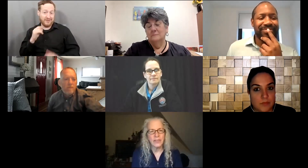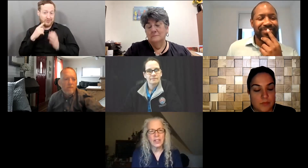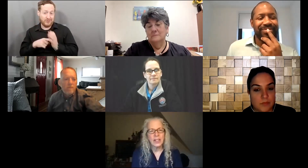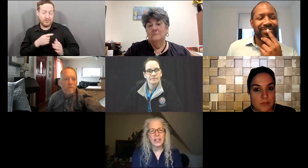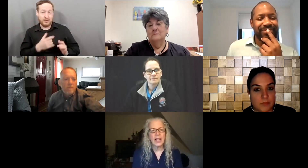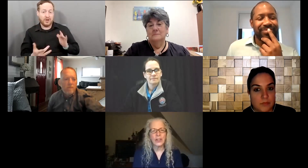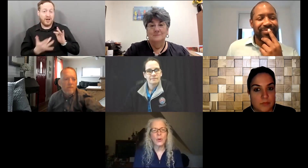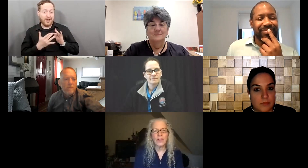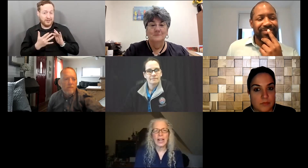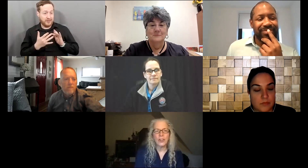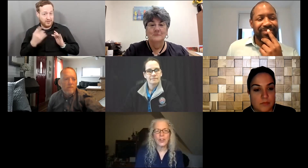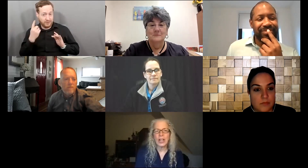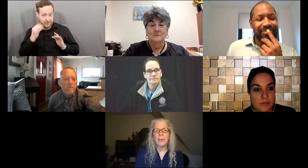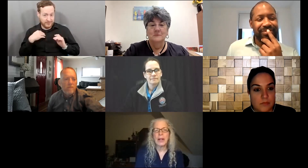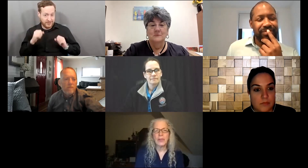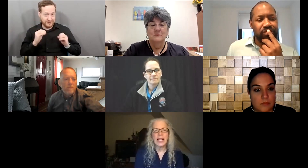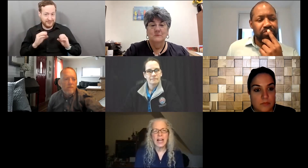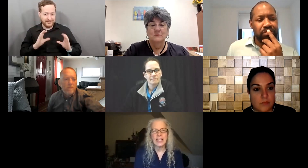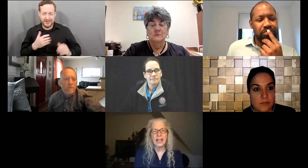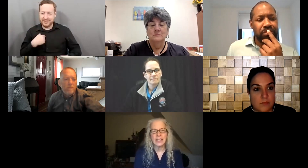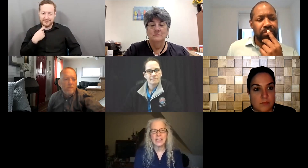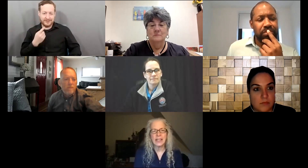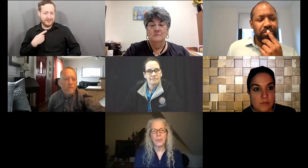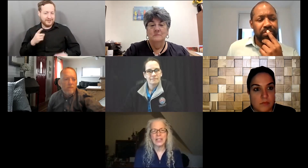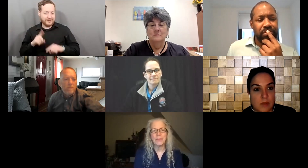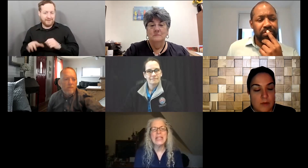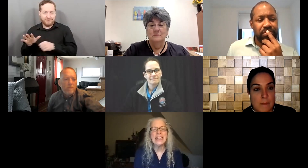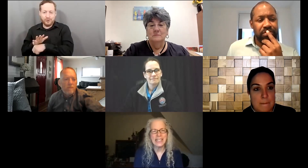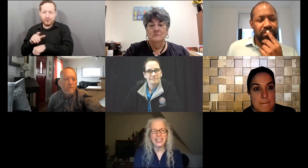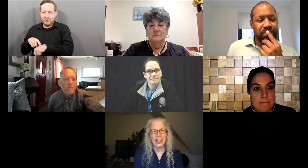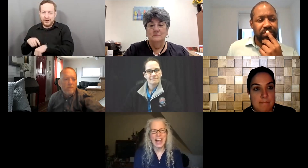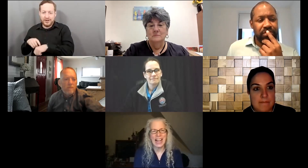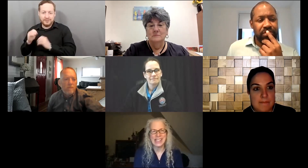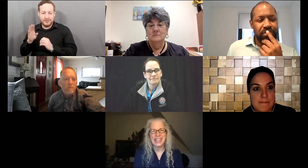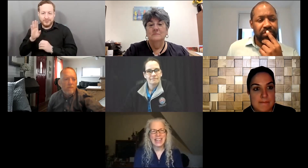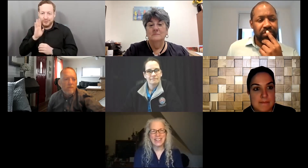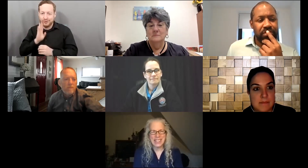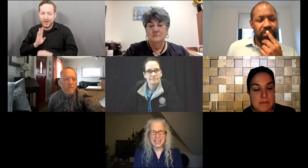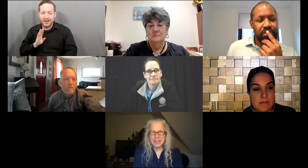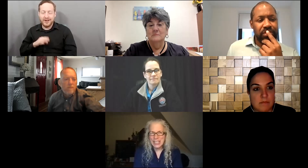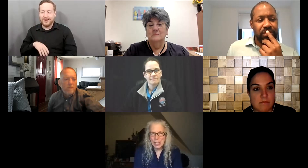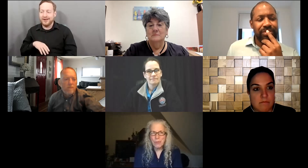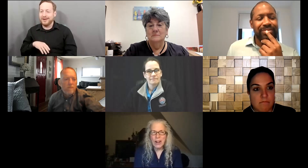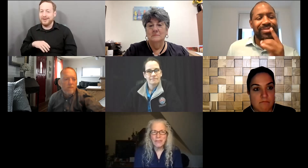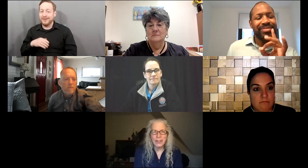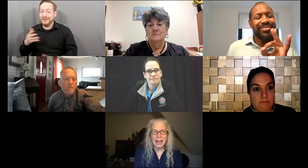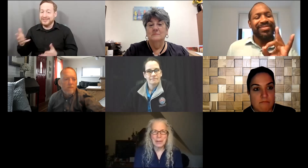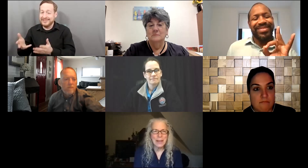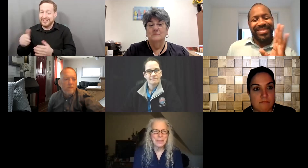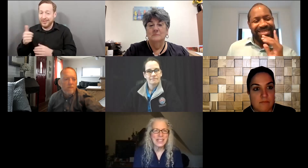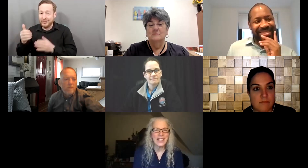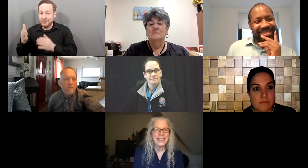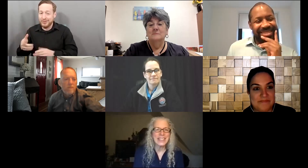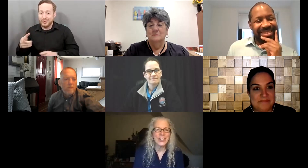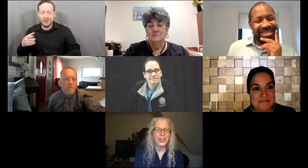enough. Like URI you're talking about, they contacted us and they wanted me to teach a class. And I was like, I'm teaching at Brown full time. I can't